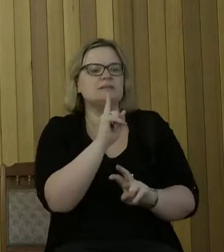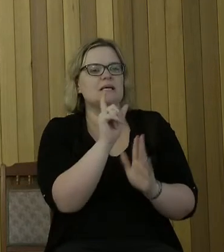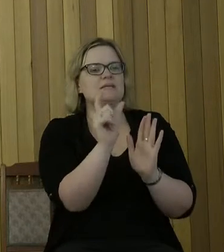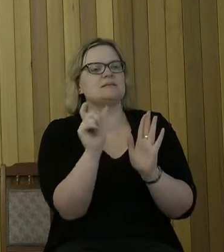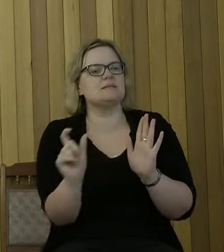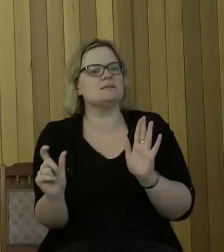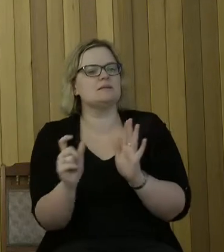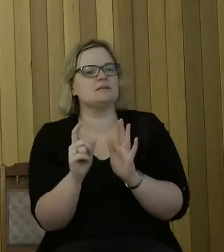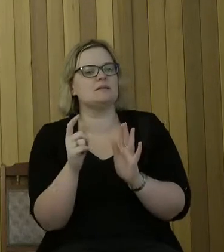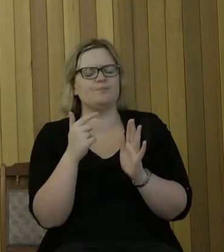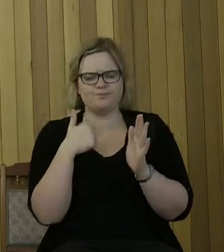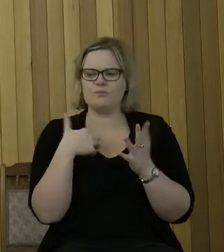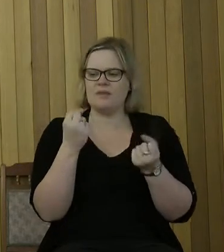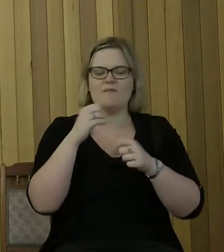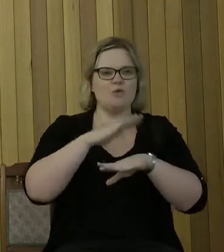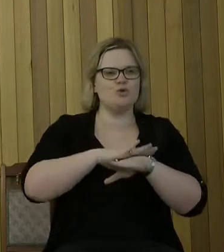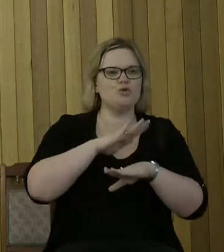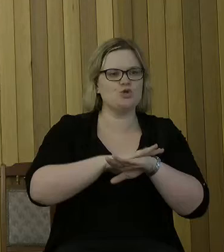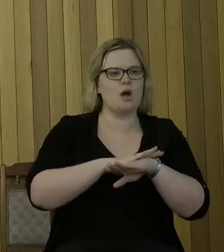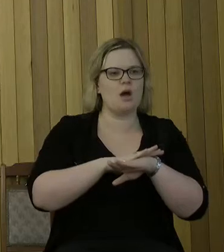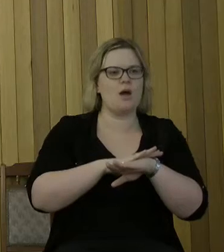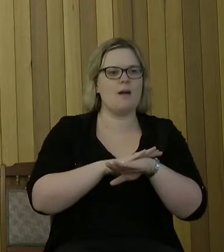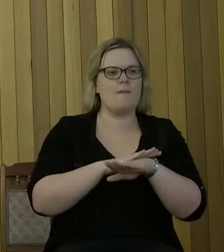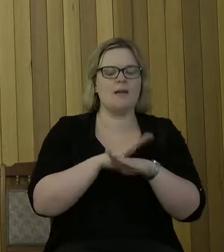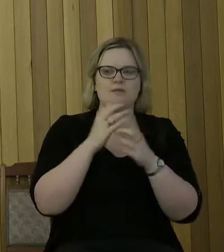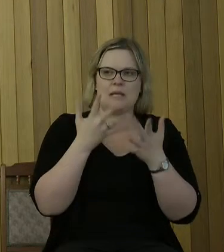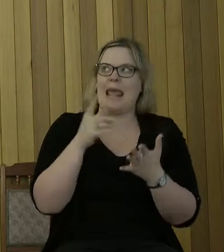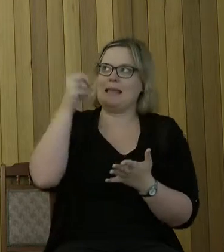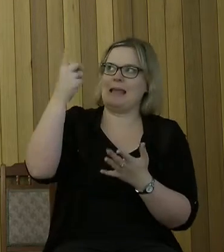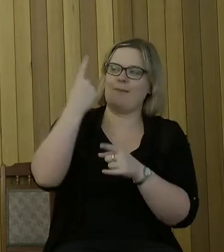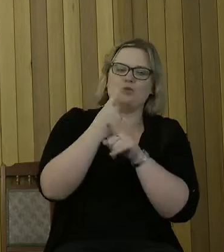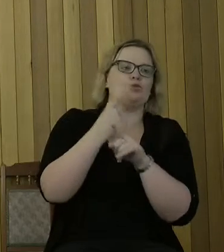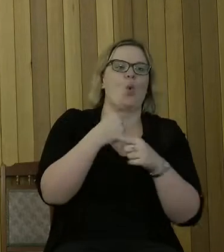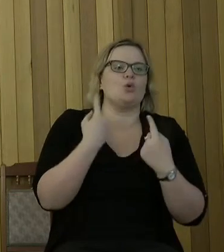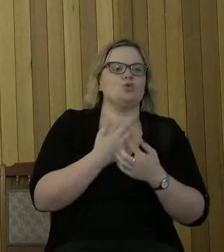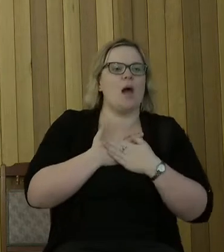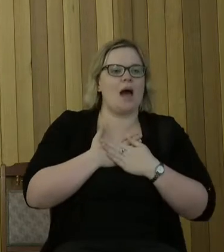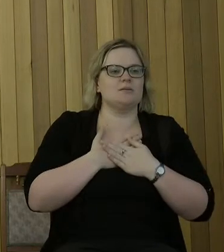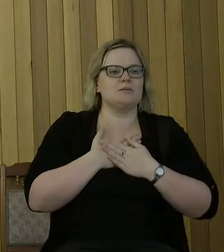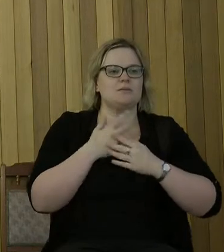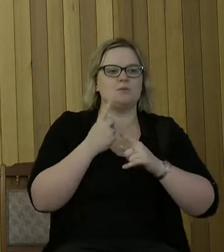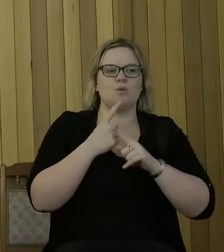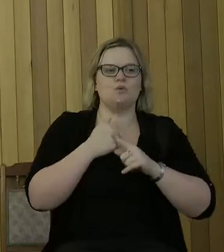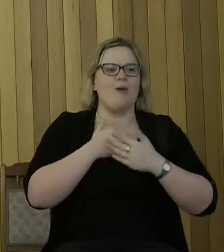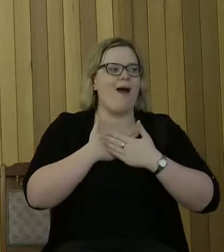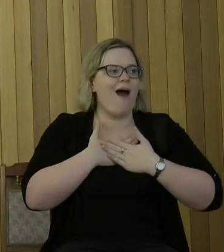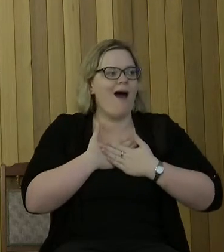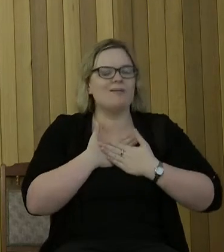And spend time letting Him speak to us. Speak to our hearts. Speak to our